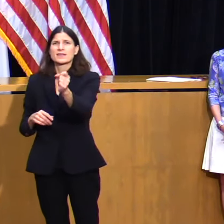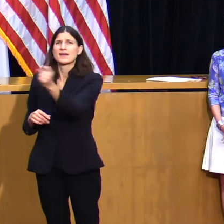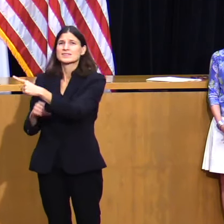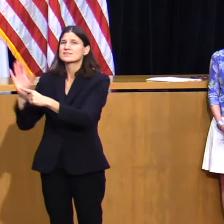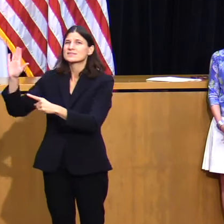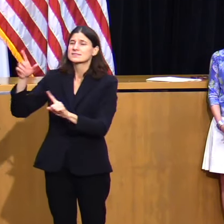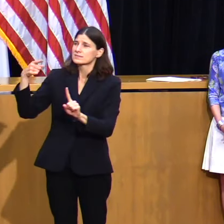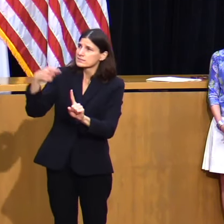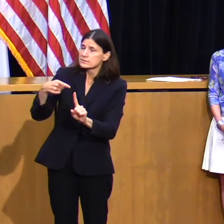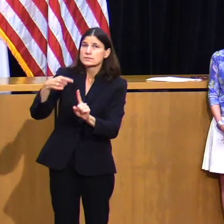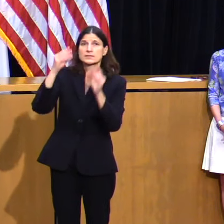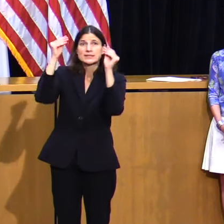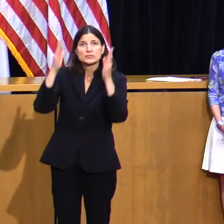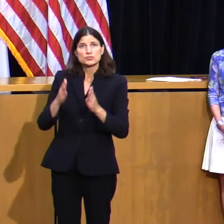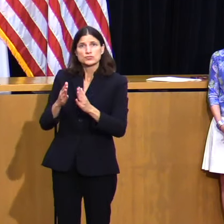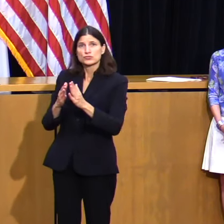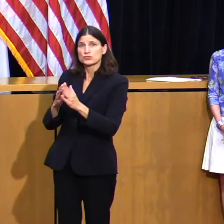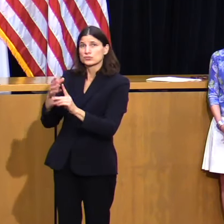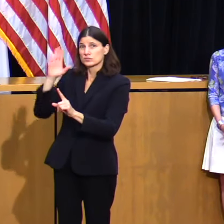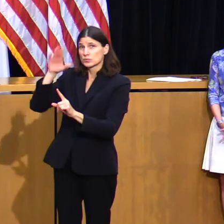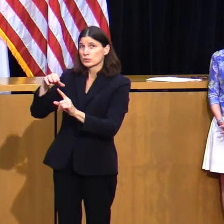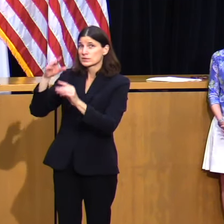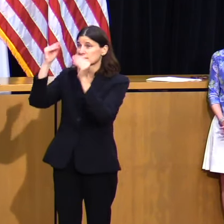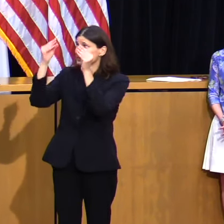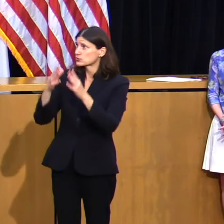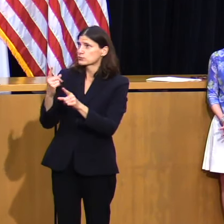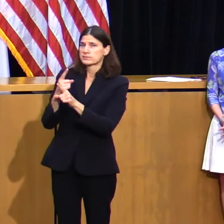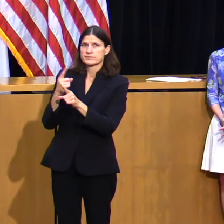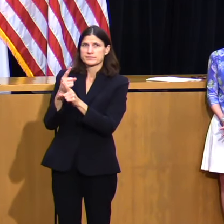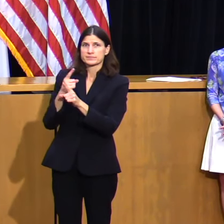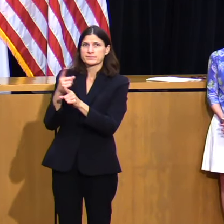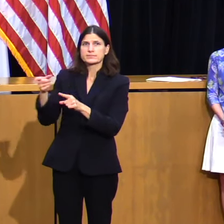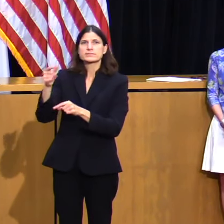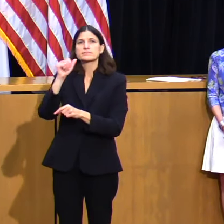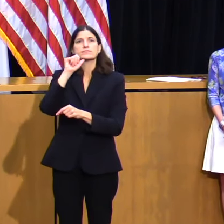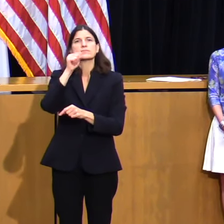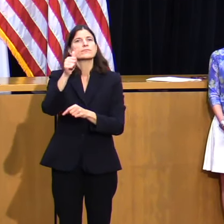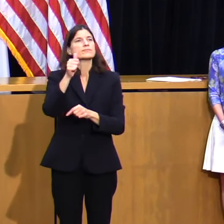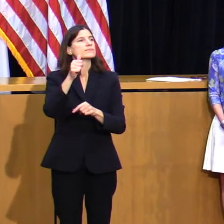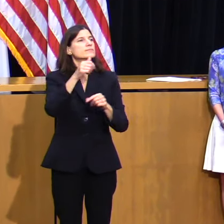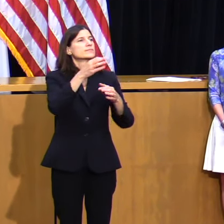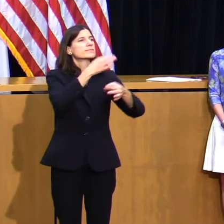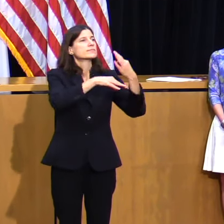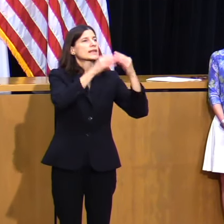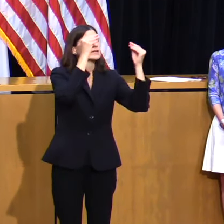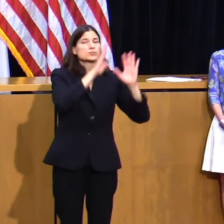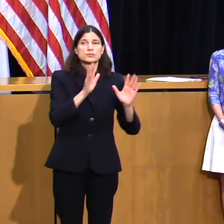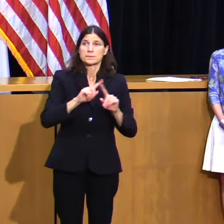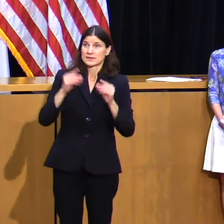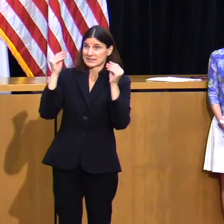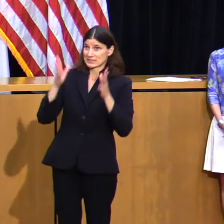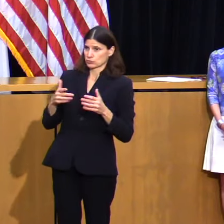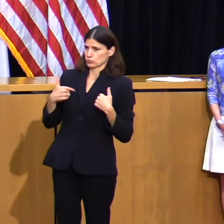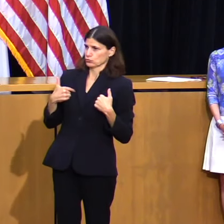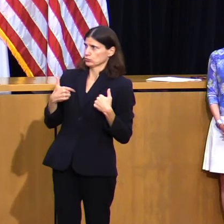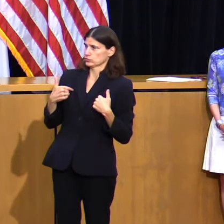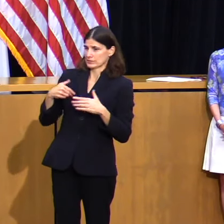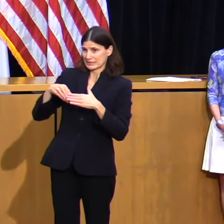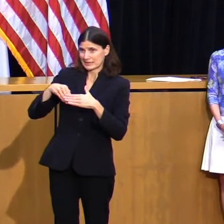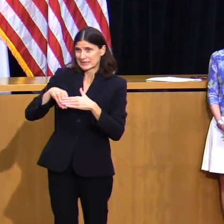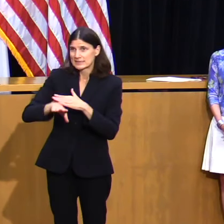schools, not emergency testing, rapid response, and they want every school building certified as safe by the state